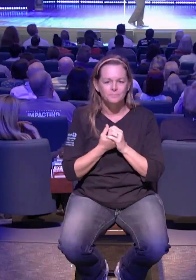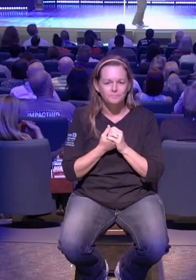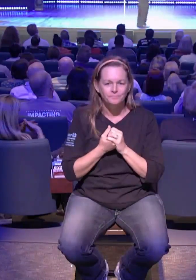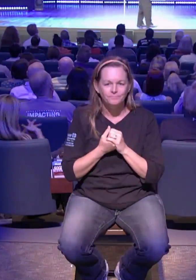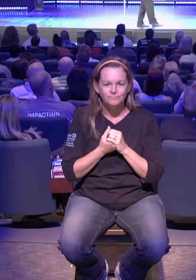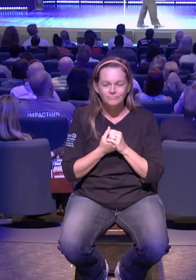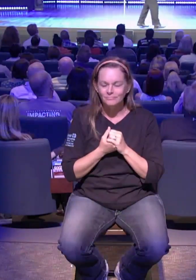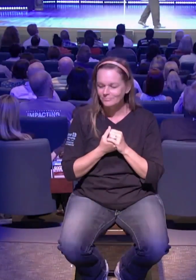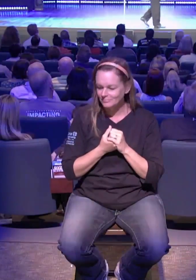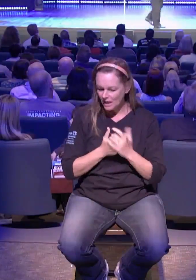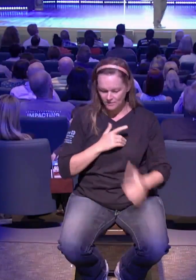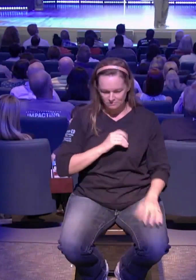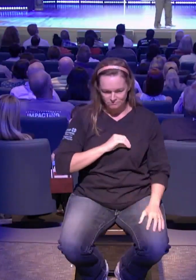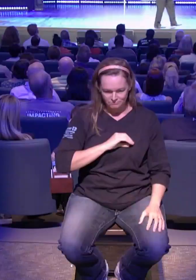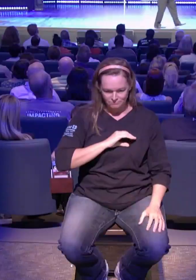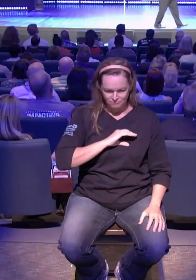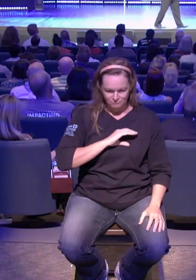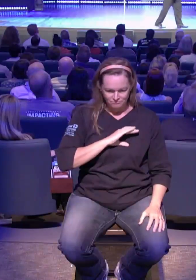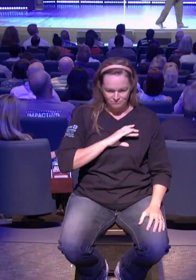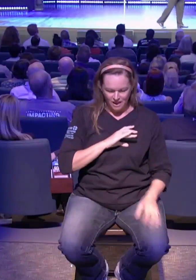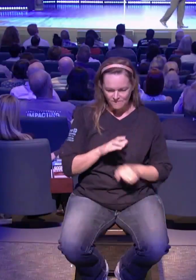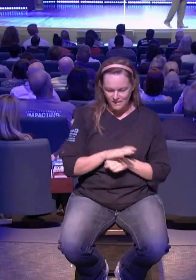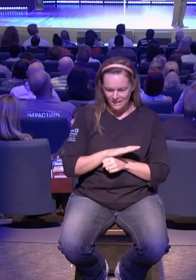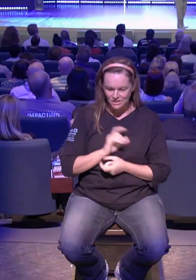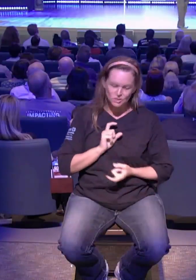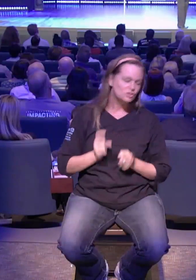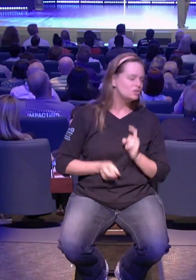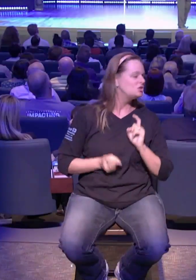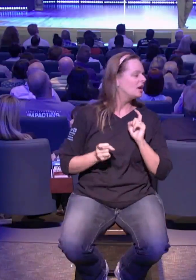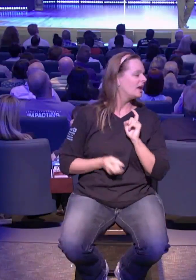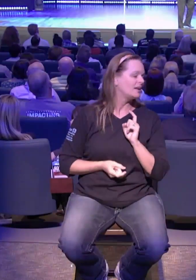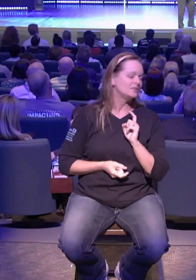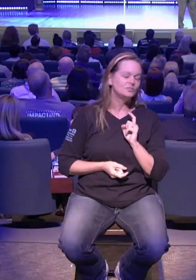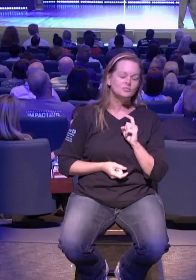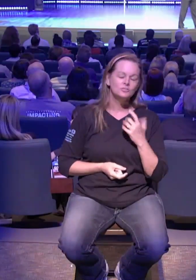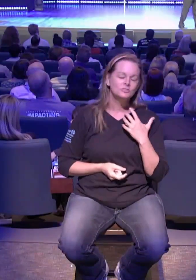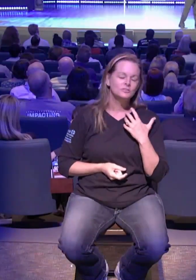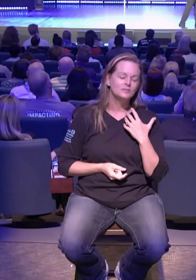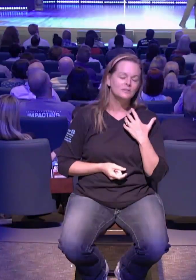healed. Now I'm whole. Now I've been changed.